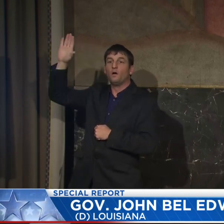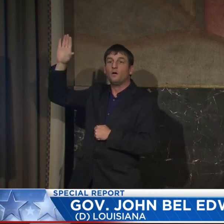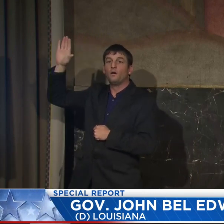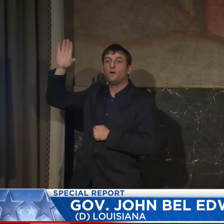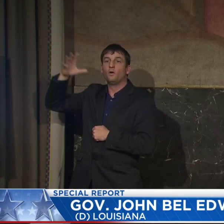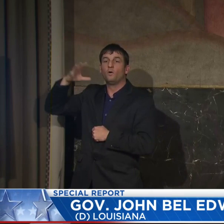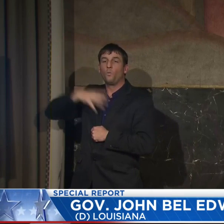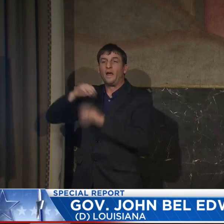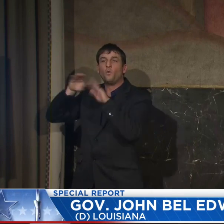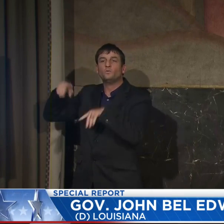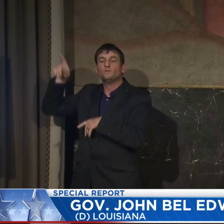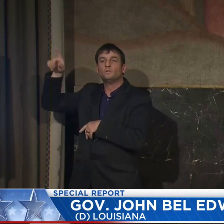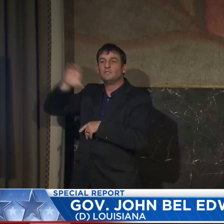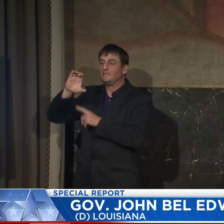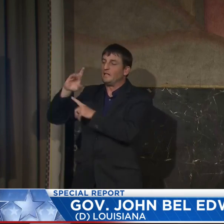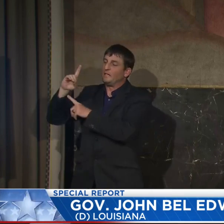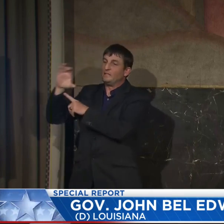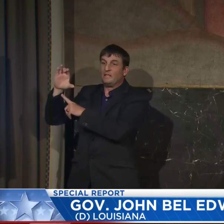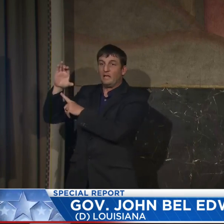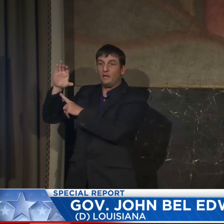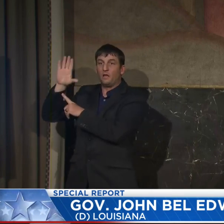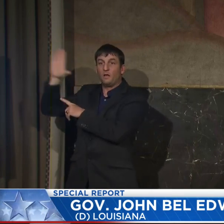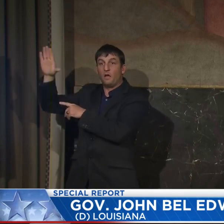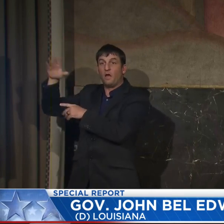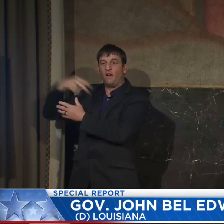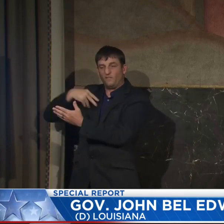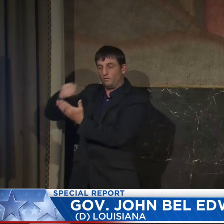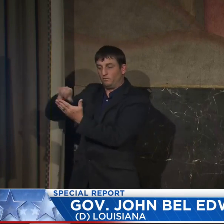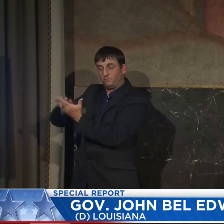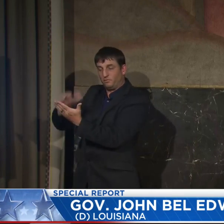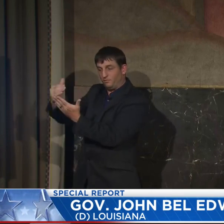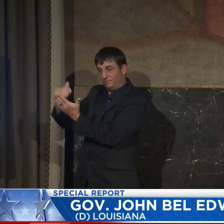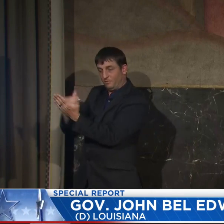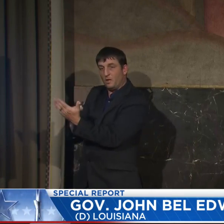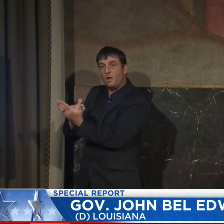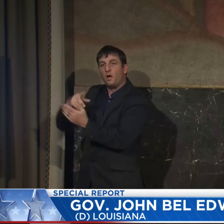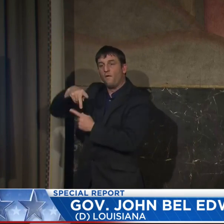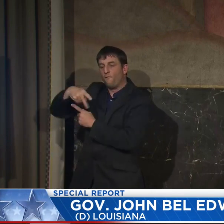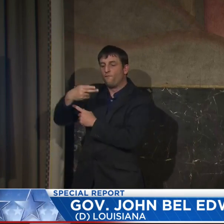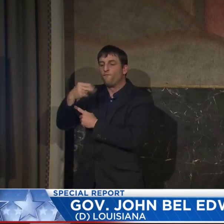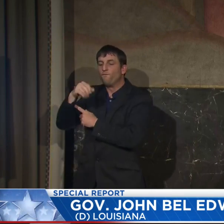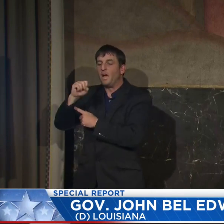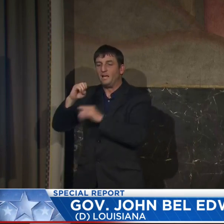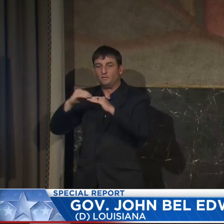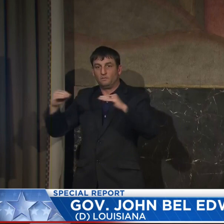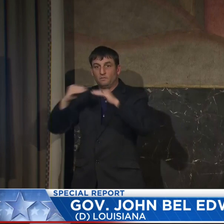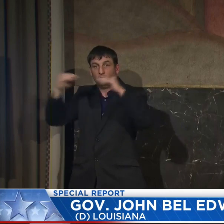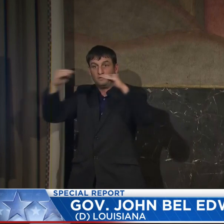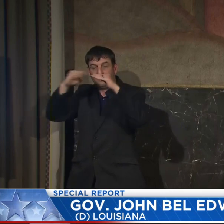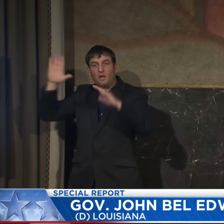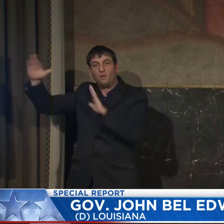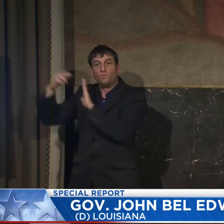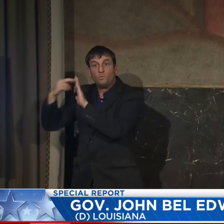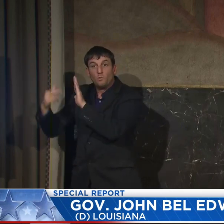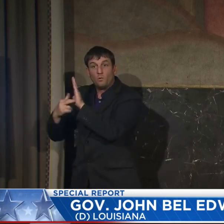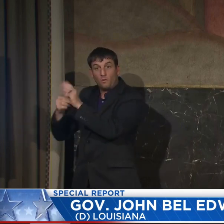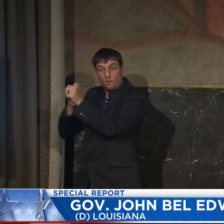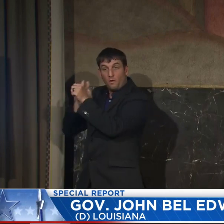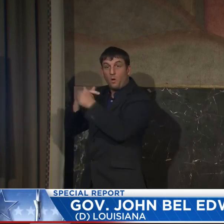the CDC, that we do meet the requirements to go to phase